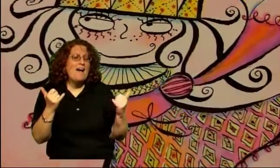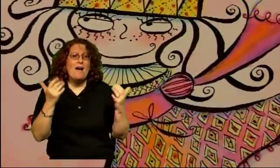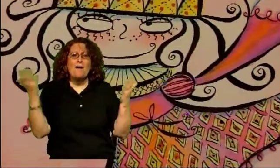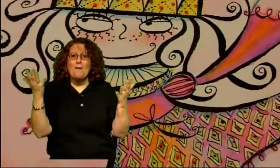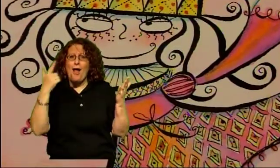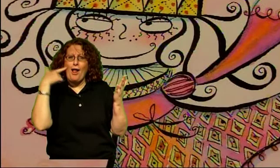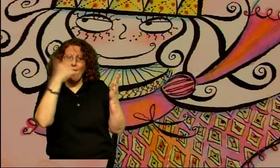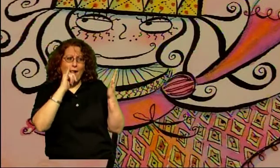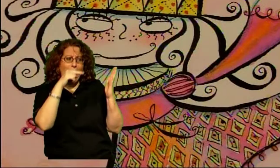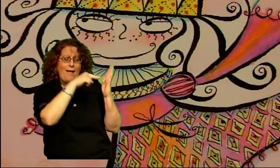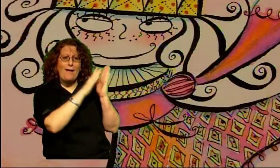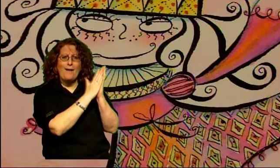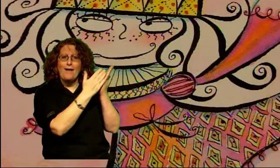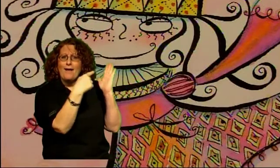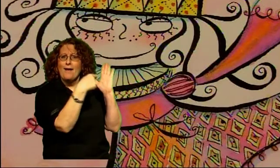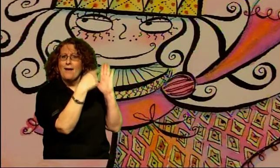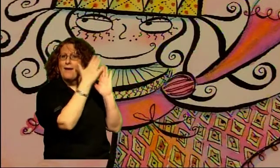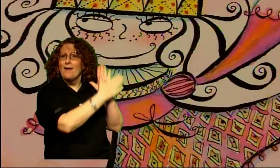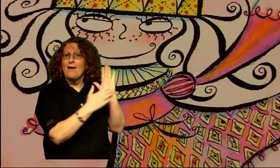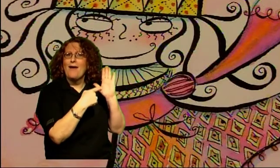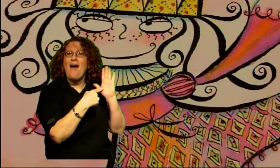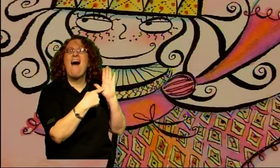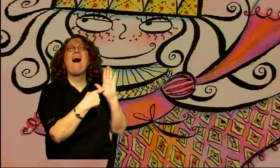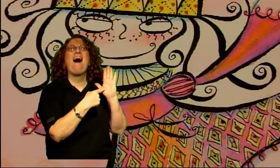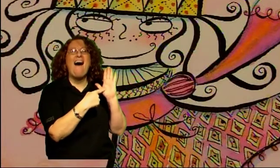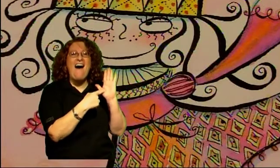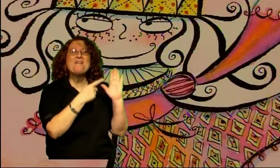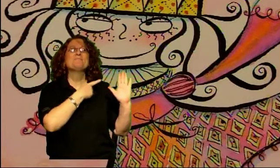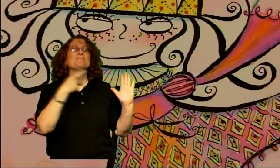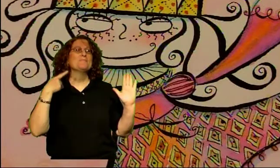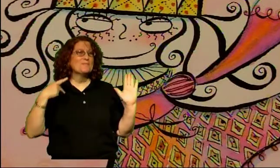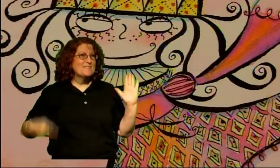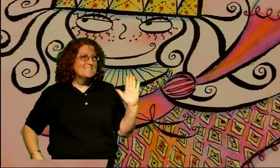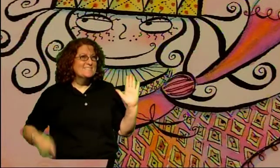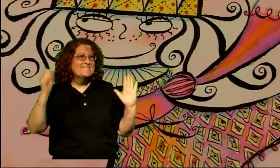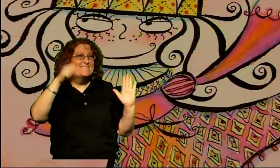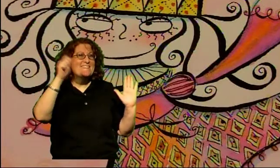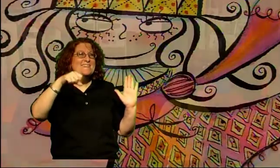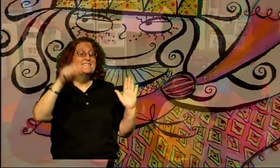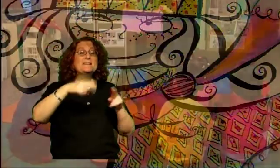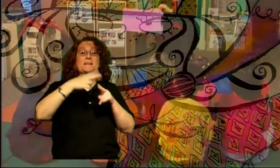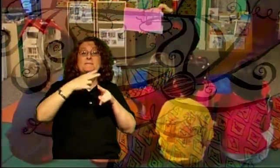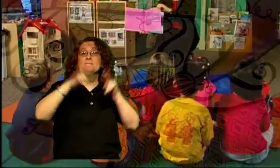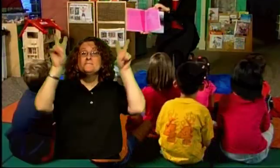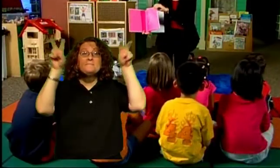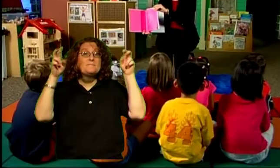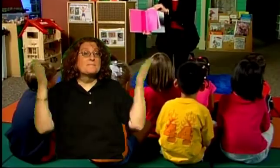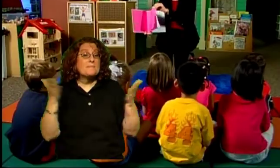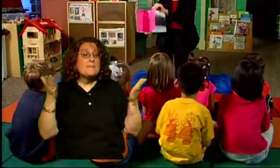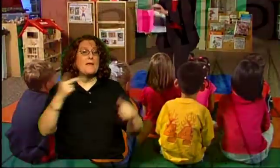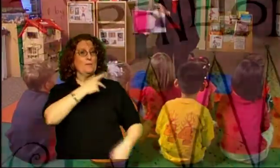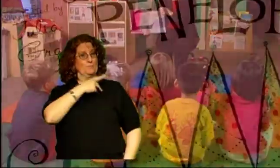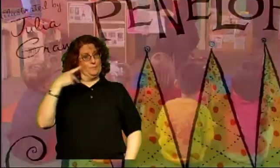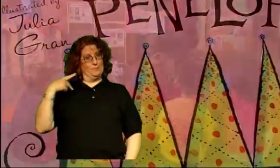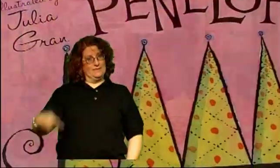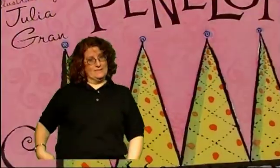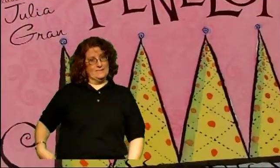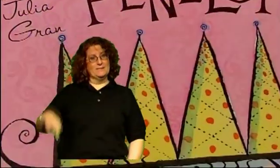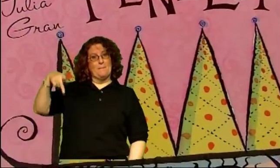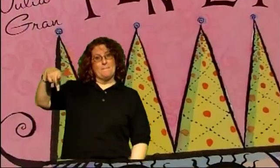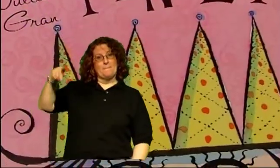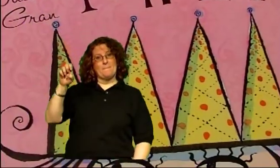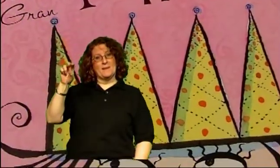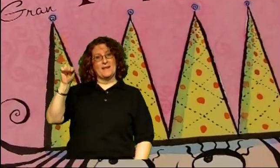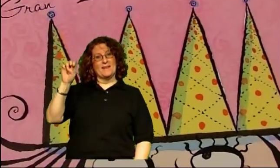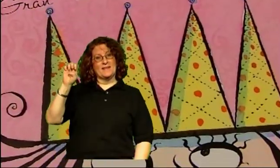What does she look like on the cover? That's right. And this book that I have for you today is called